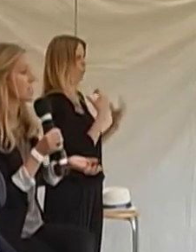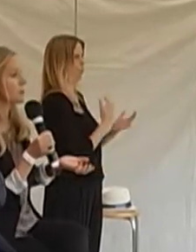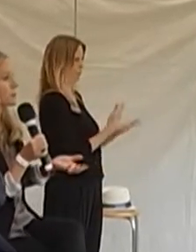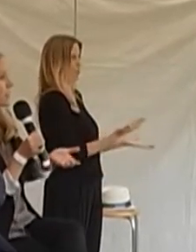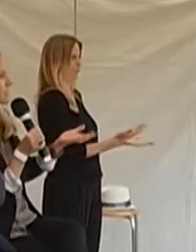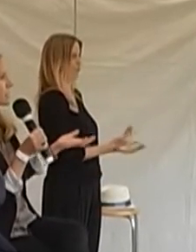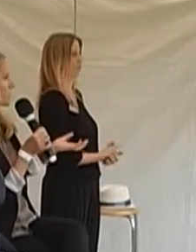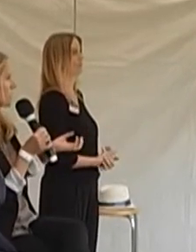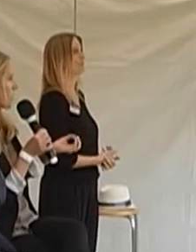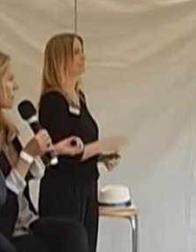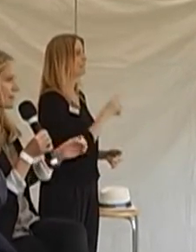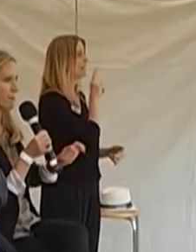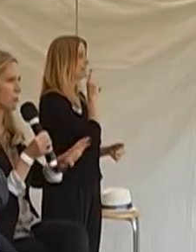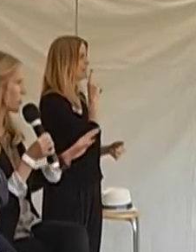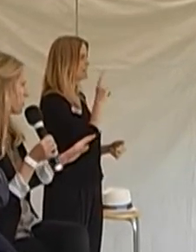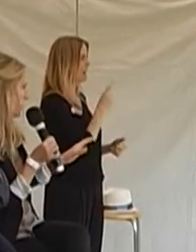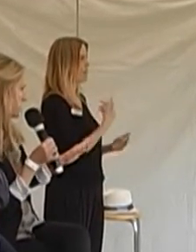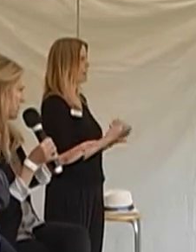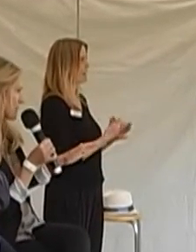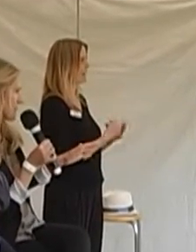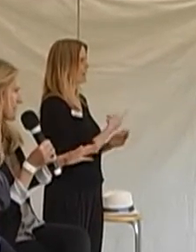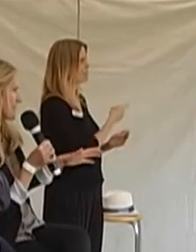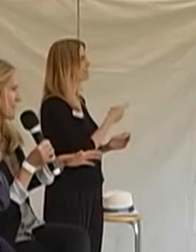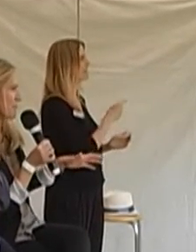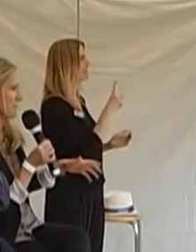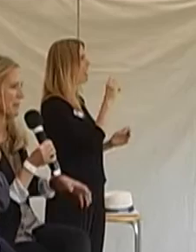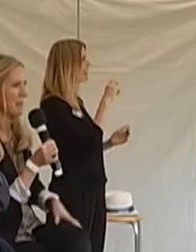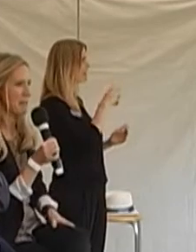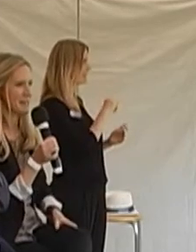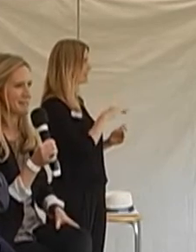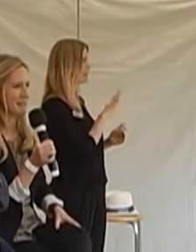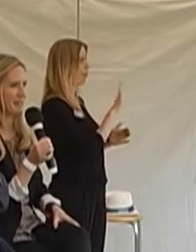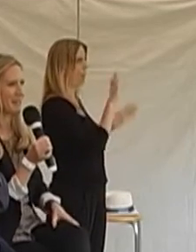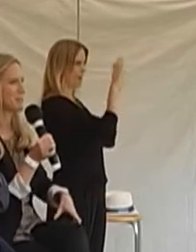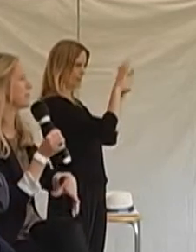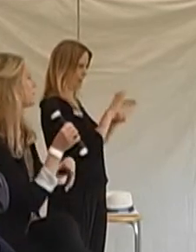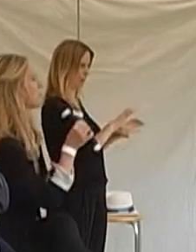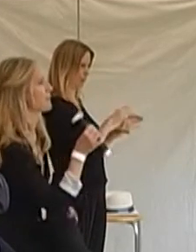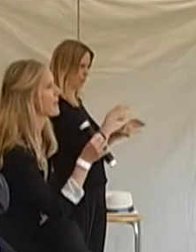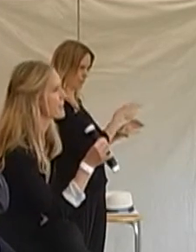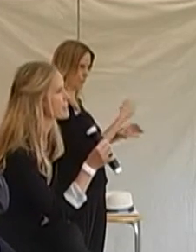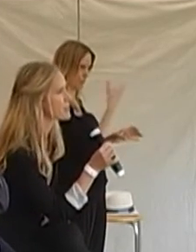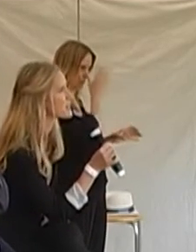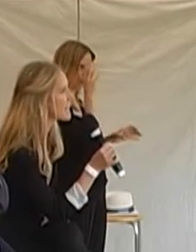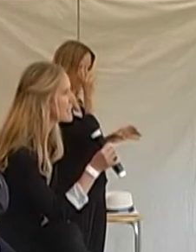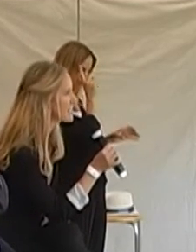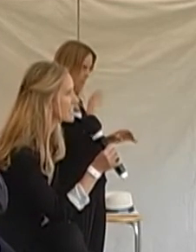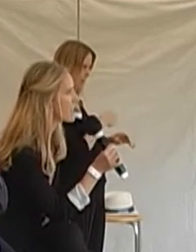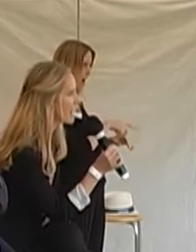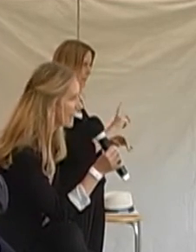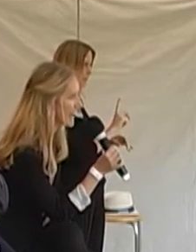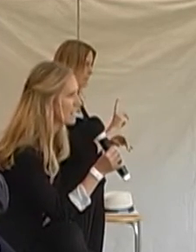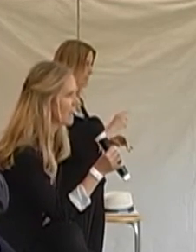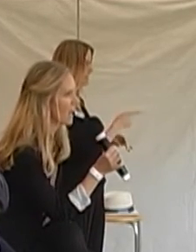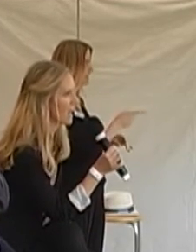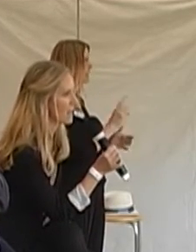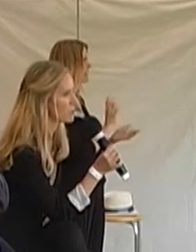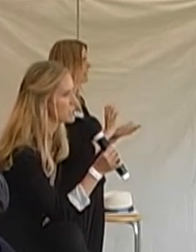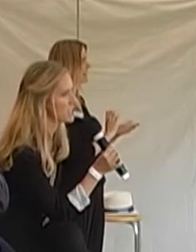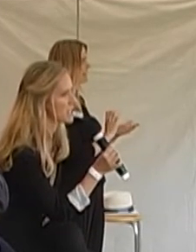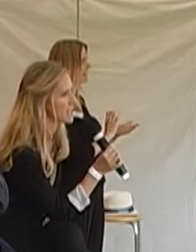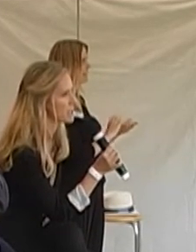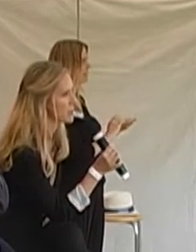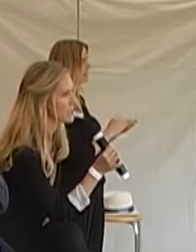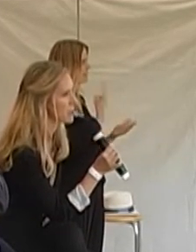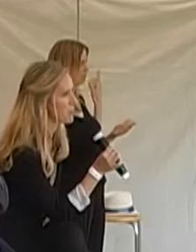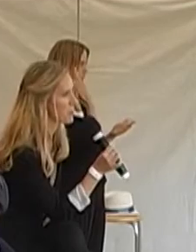And in terms of Yanti's law, everyone know what this means? This is this, it's been, it's sort of slated slightly in